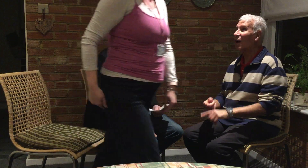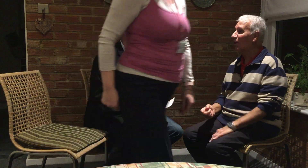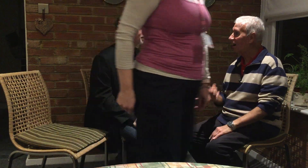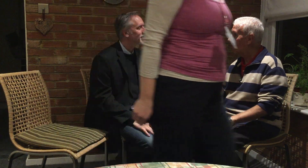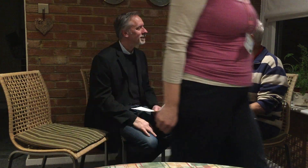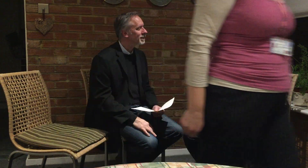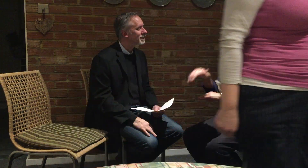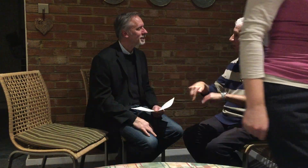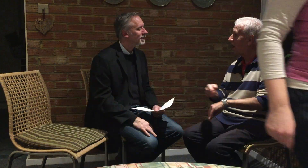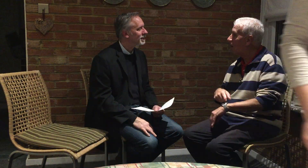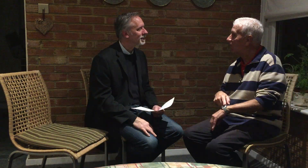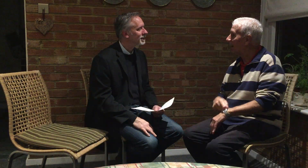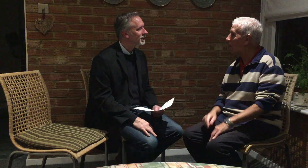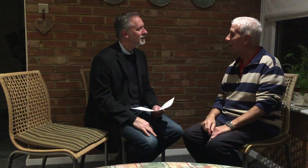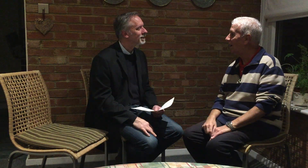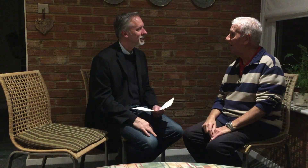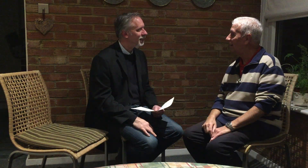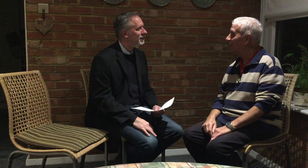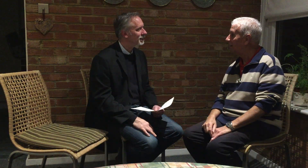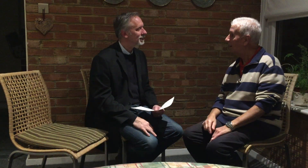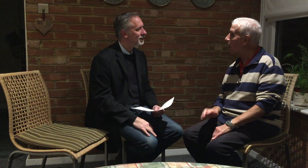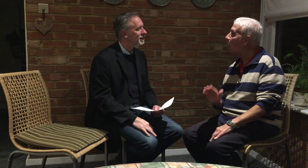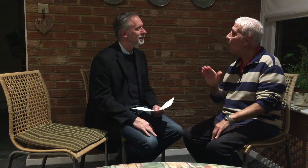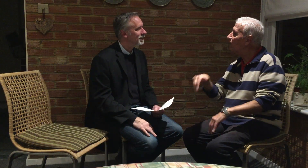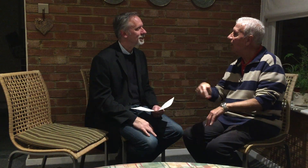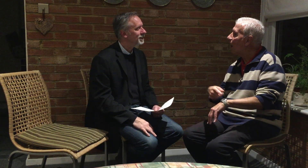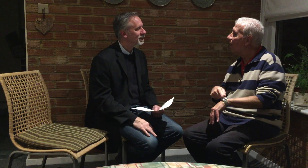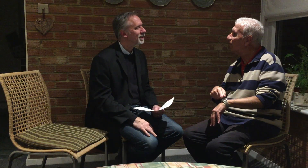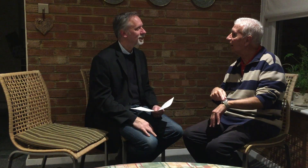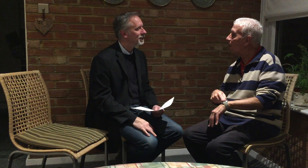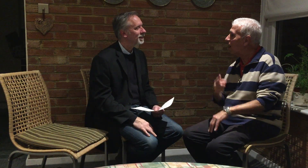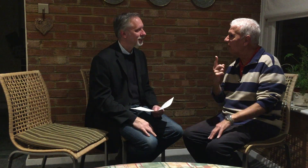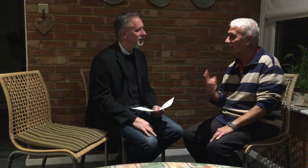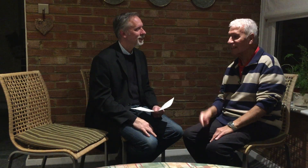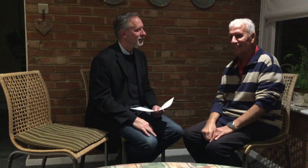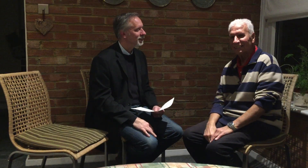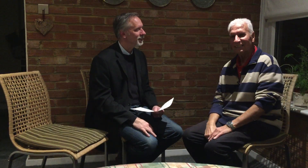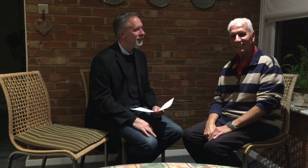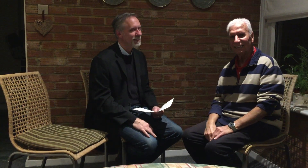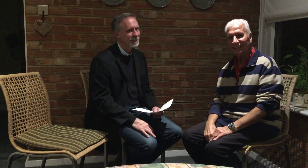Over now. Yes. Over now, I think. Yes.